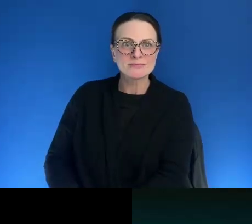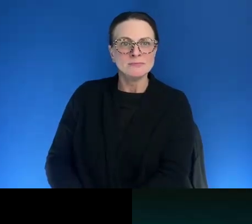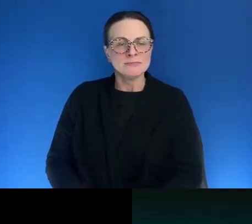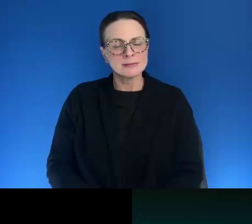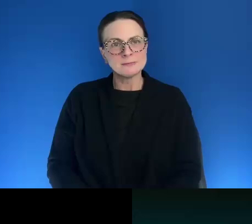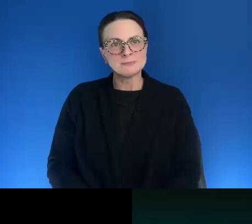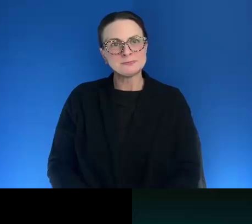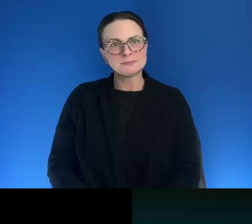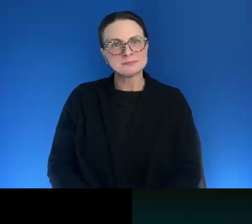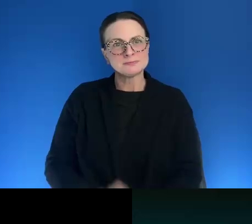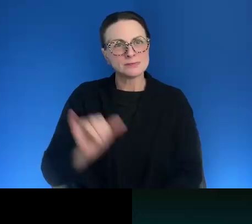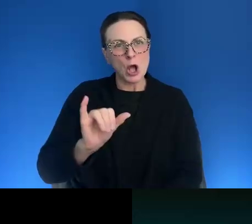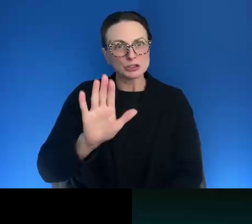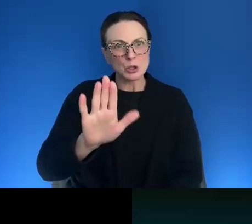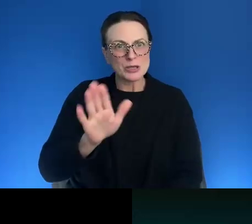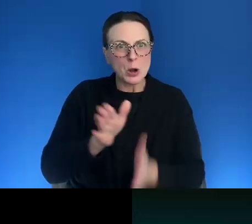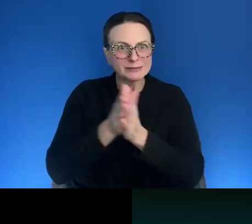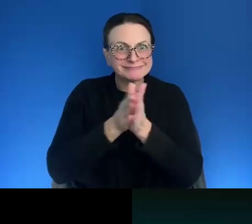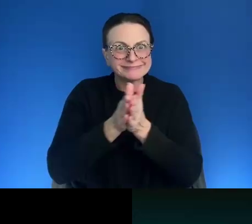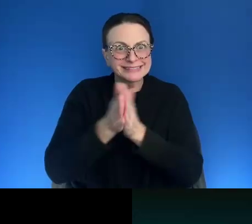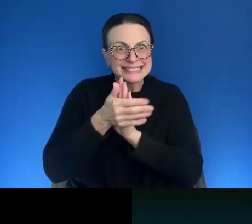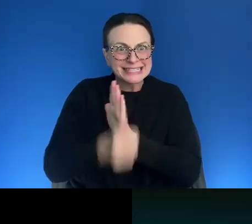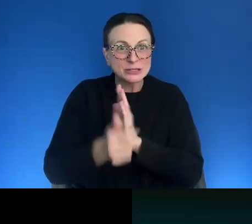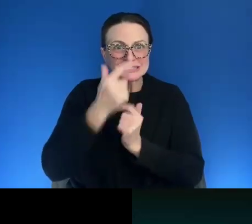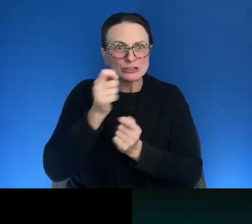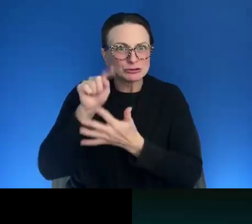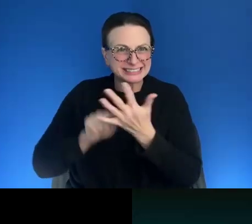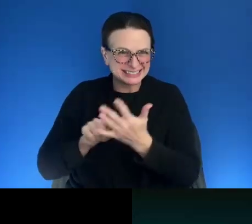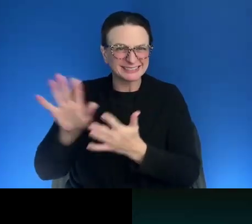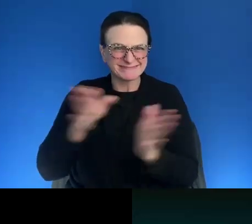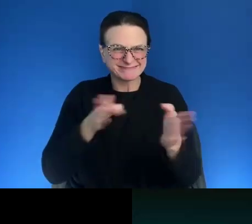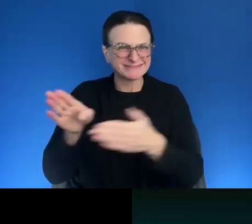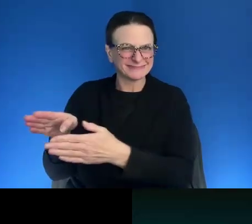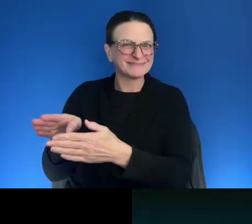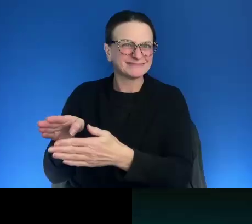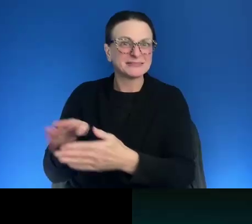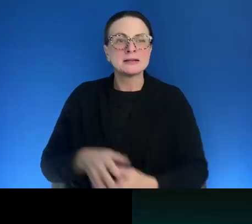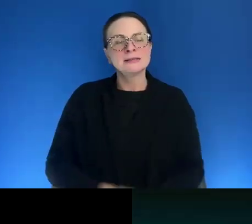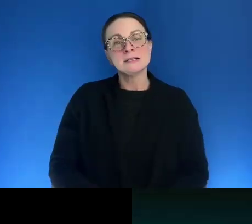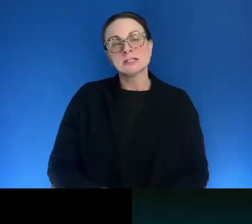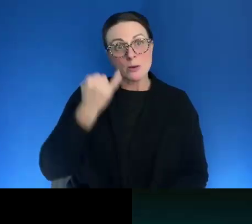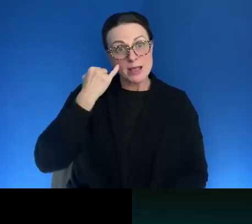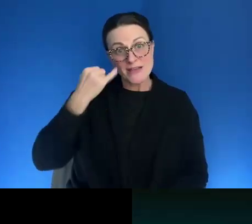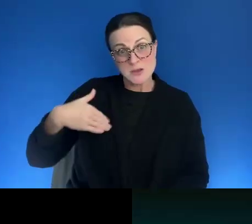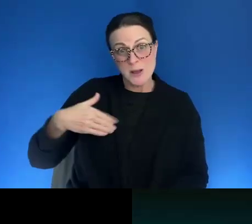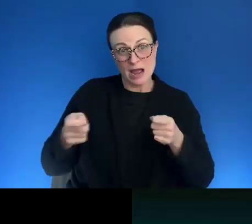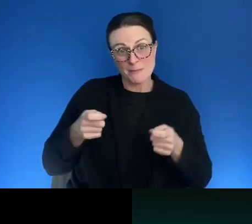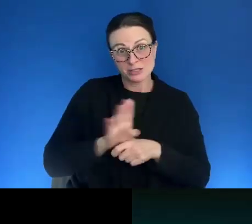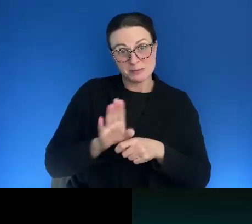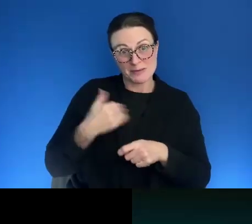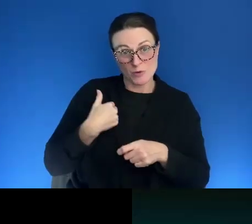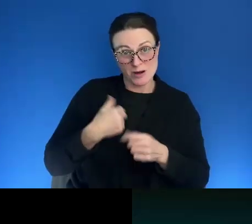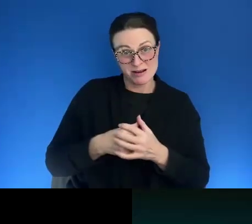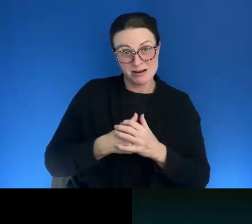And it's also in your passion, skills, and interests. So if you have not managed a business